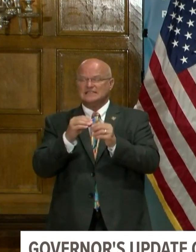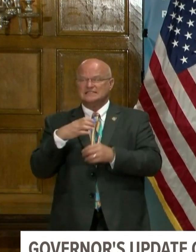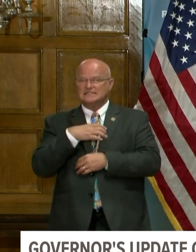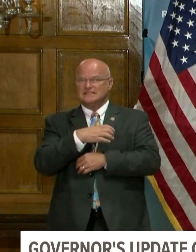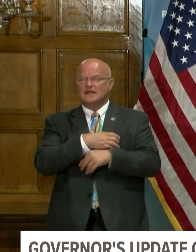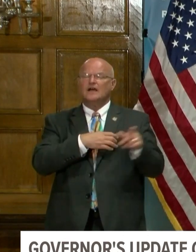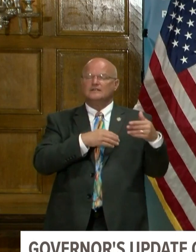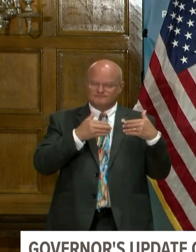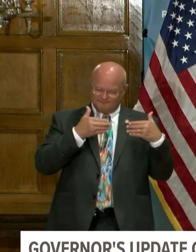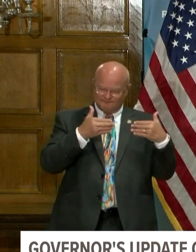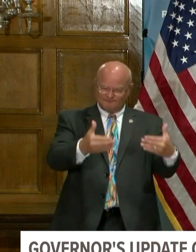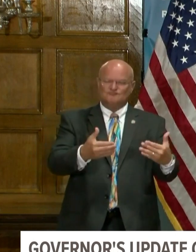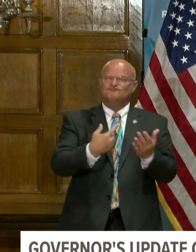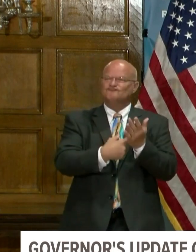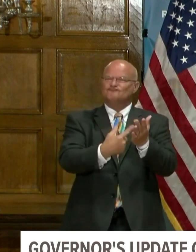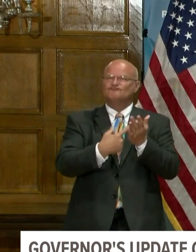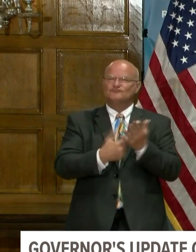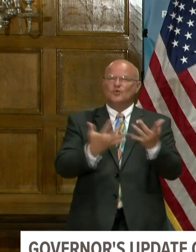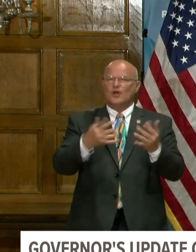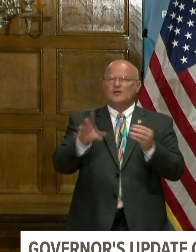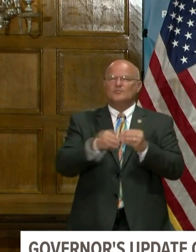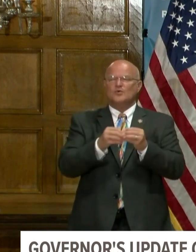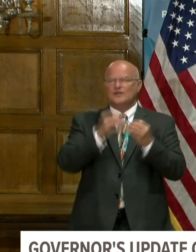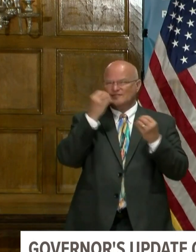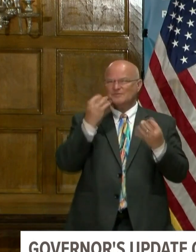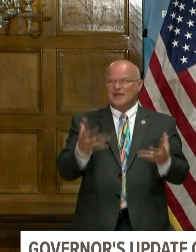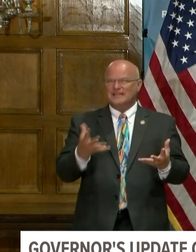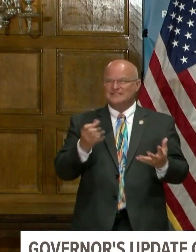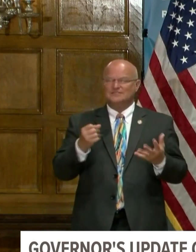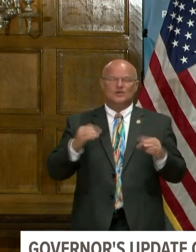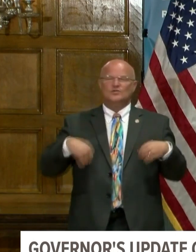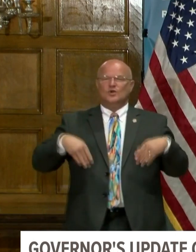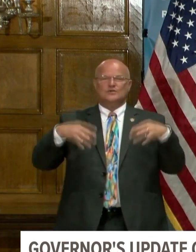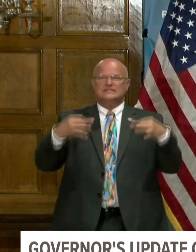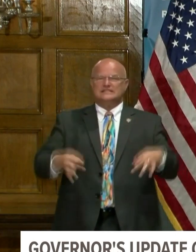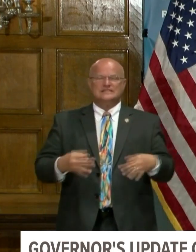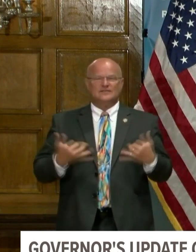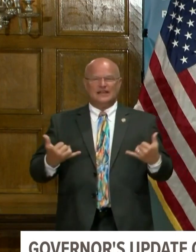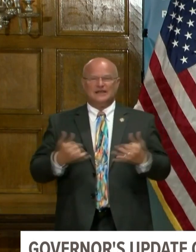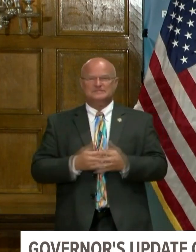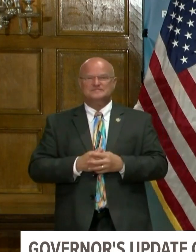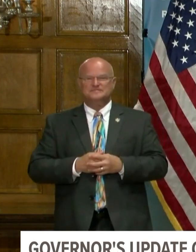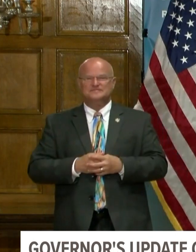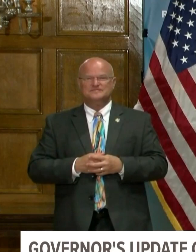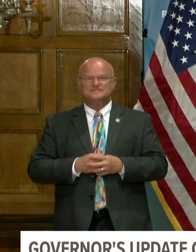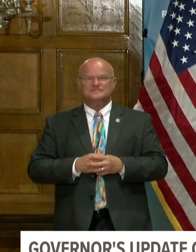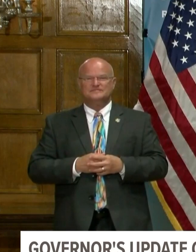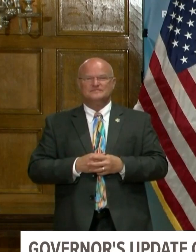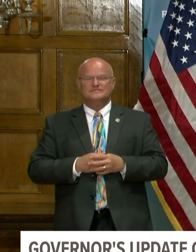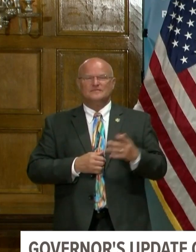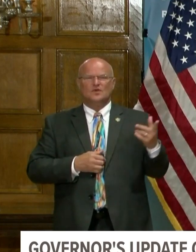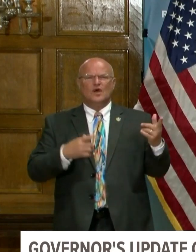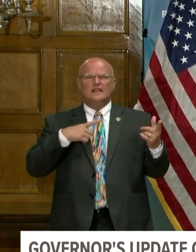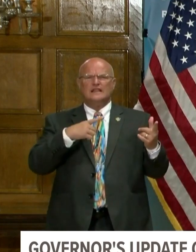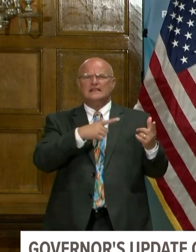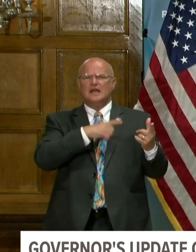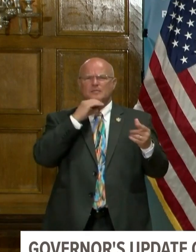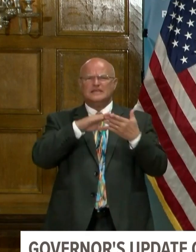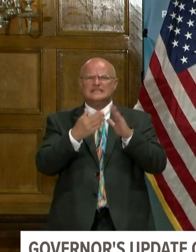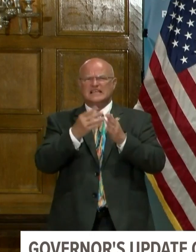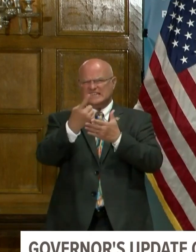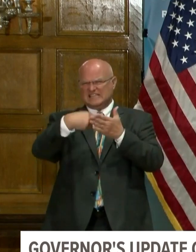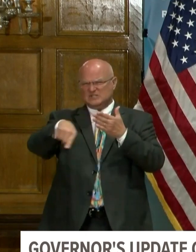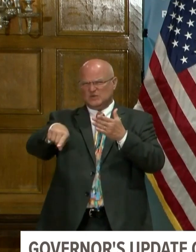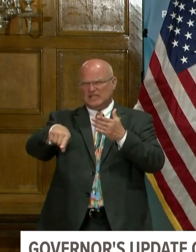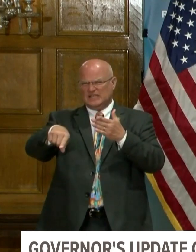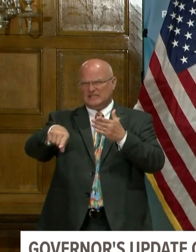are ongoing, still waiting for additional information, so no decision has been made. A lot of legislators going to be in town next